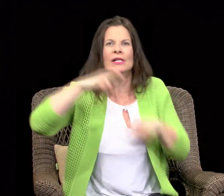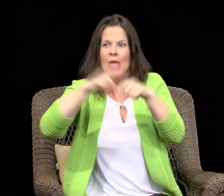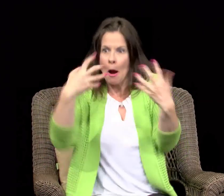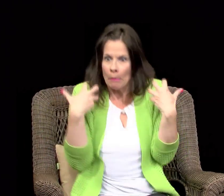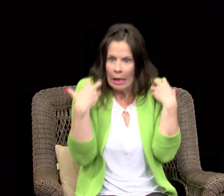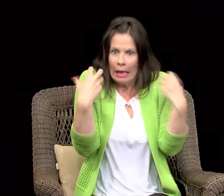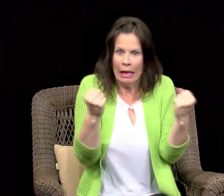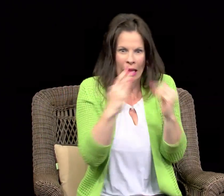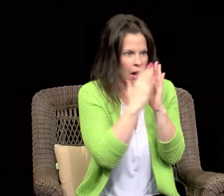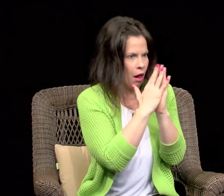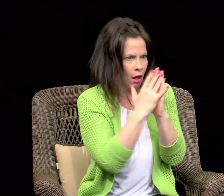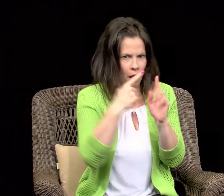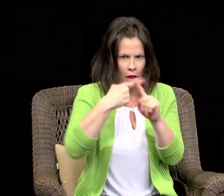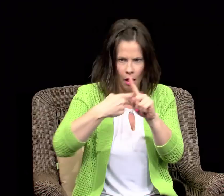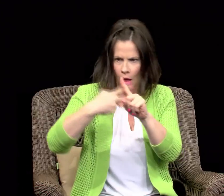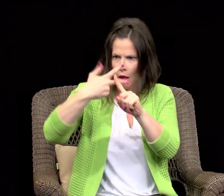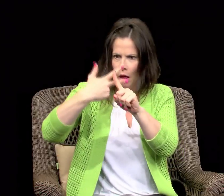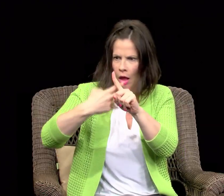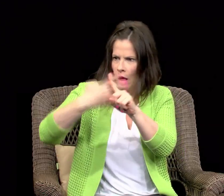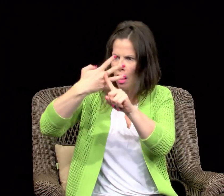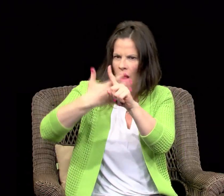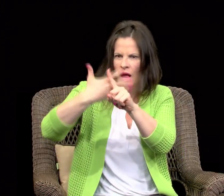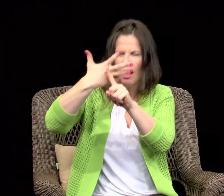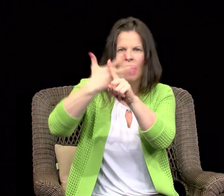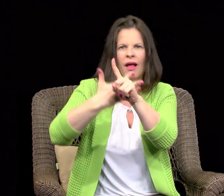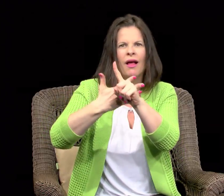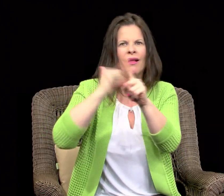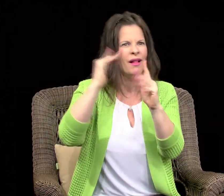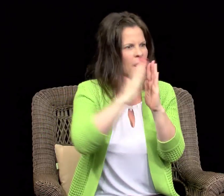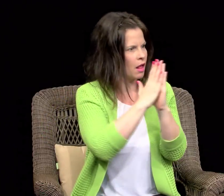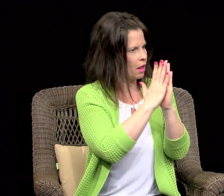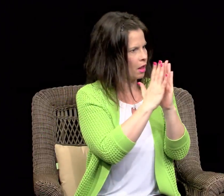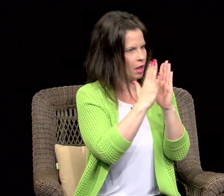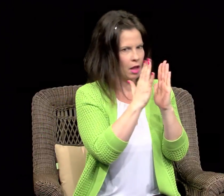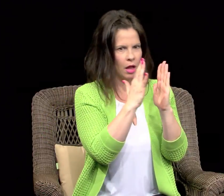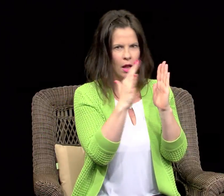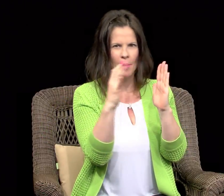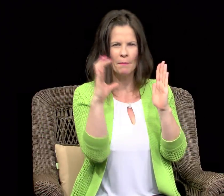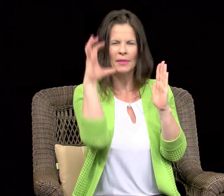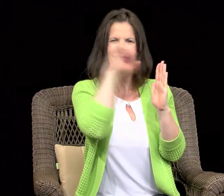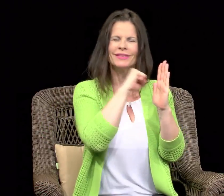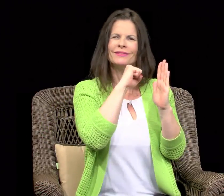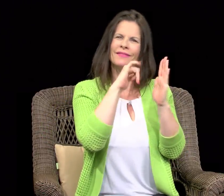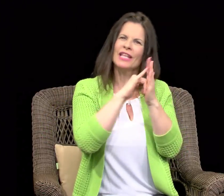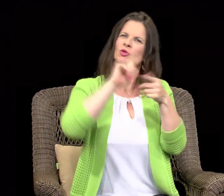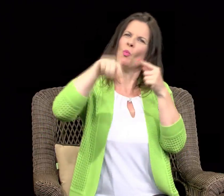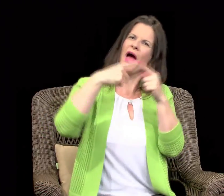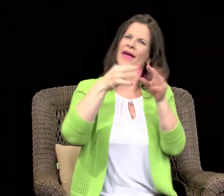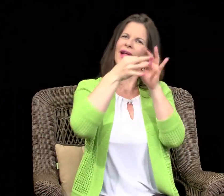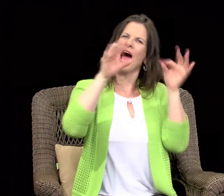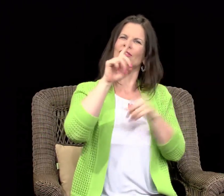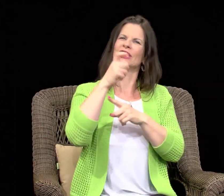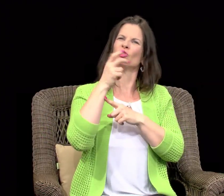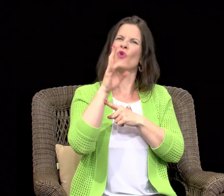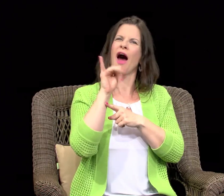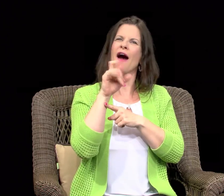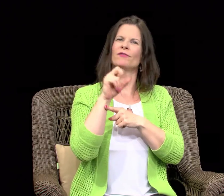put the cochlear implant in, and they're working on the mapping for the cochlear implant. Think about all that time that has